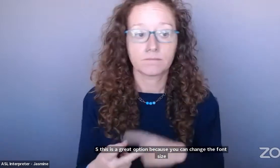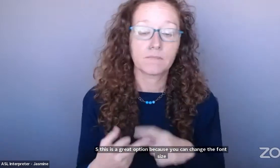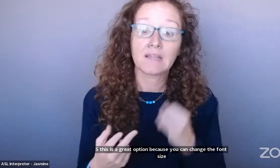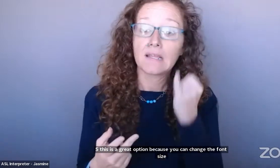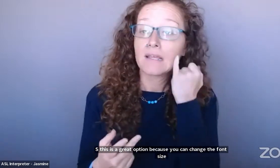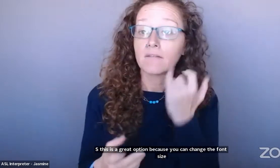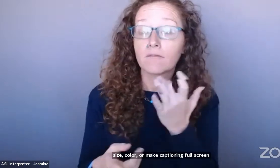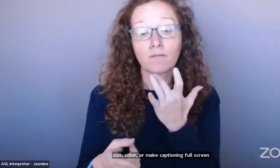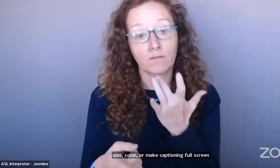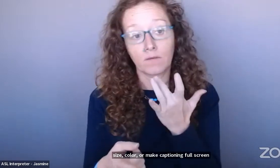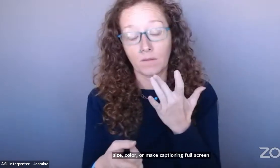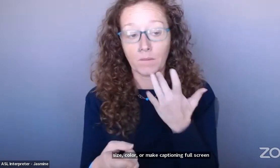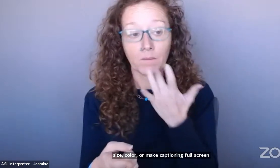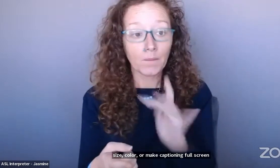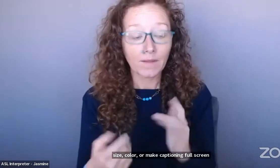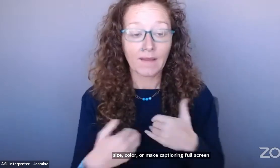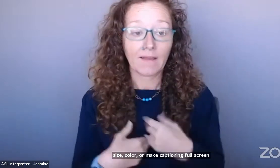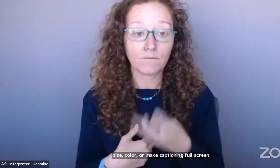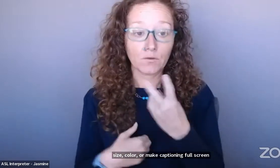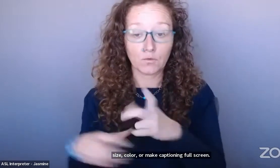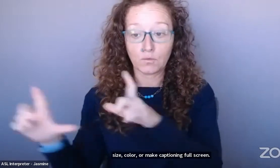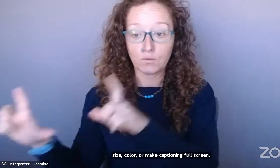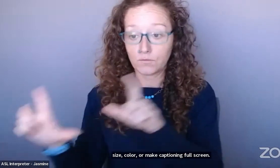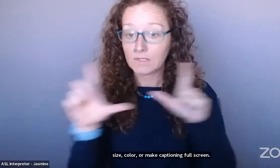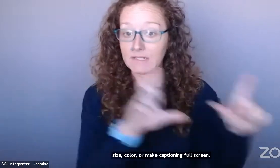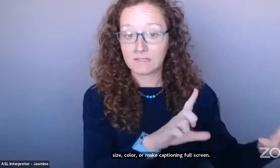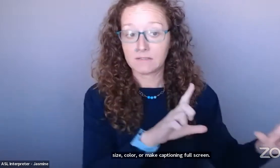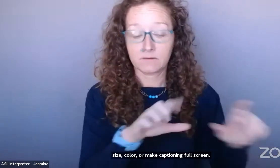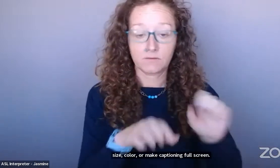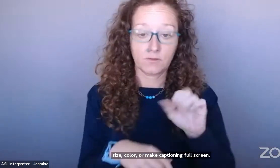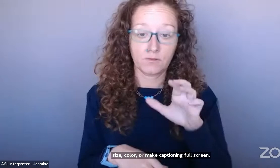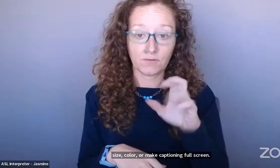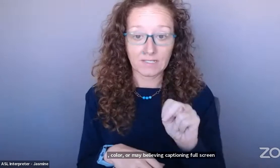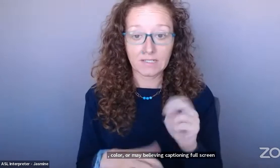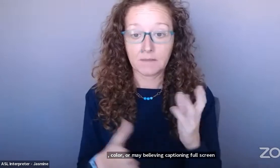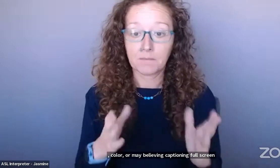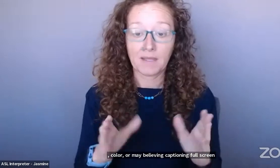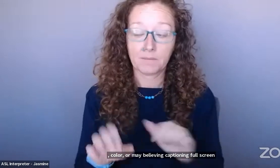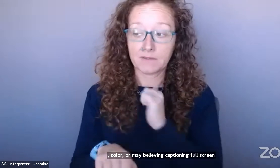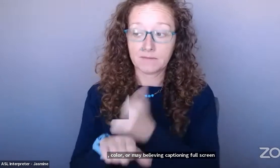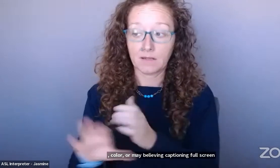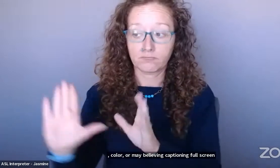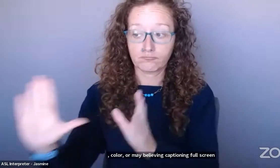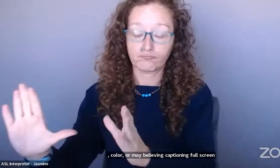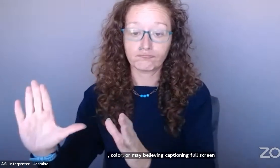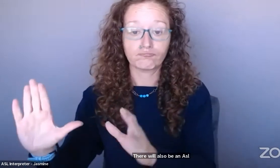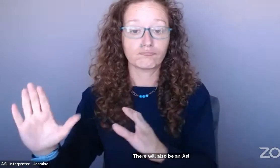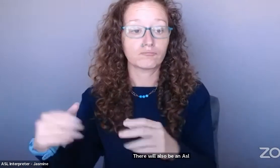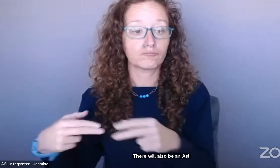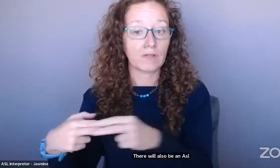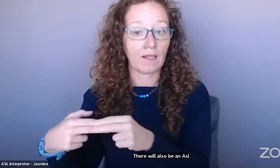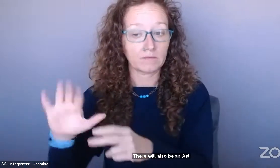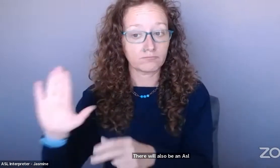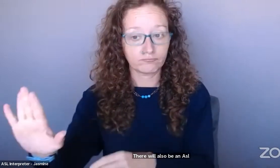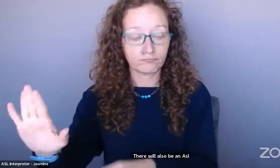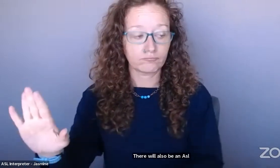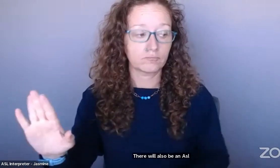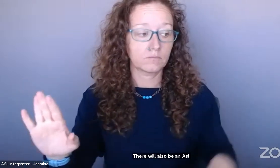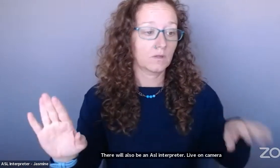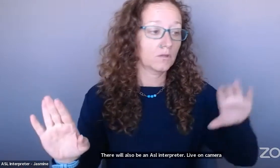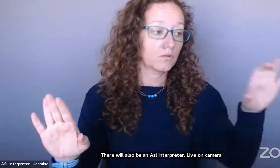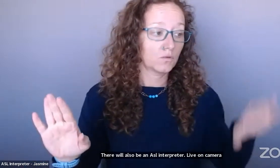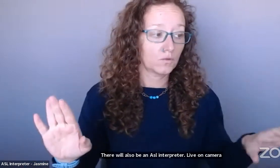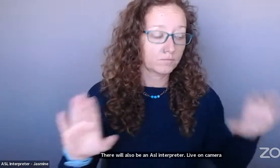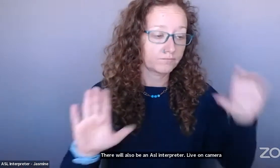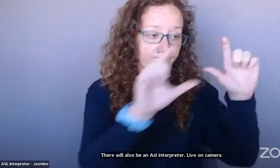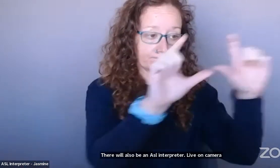to view the presentation on one side of our chat and Zoom on the other. Please note we will have our chat open for discussion